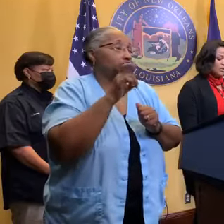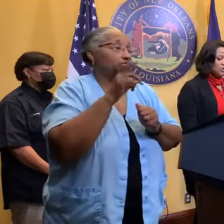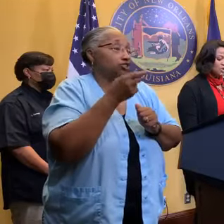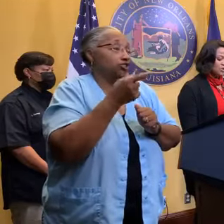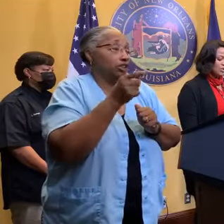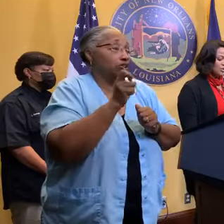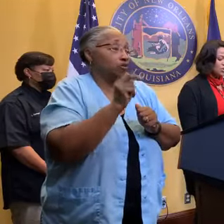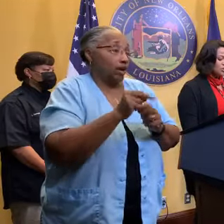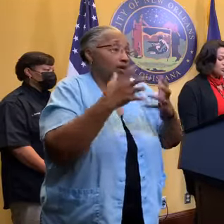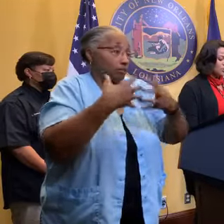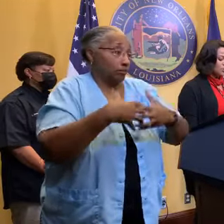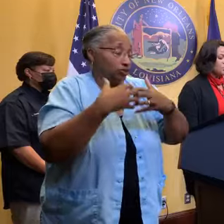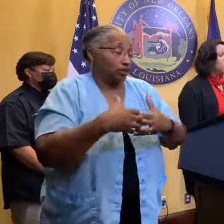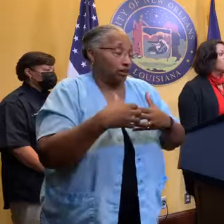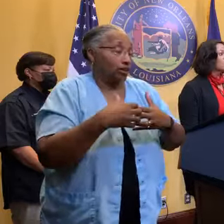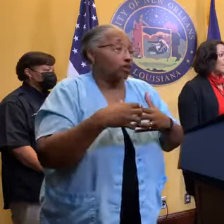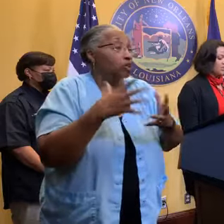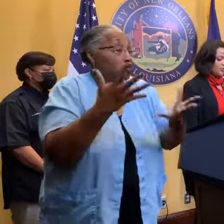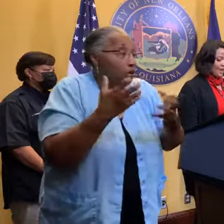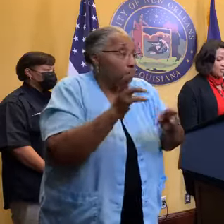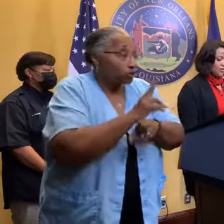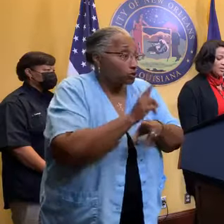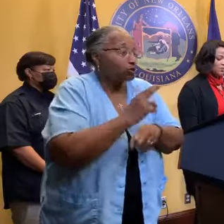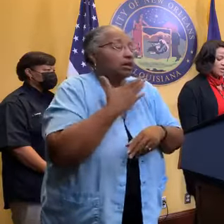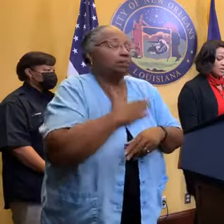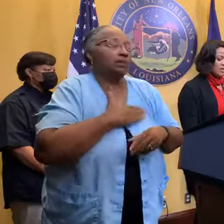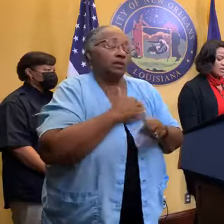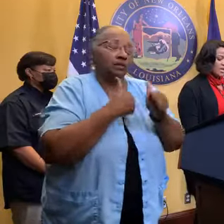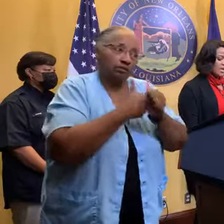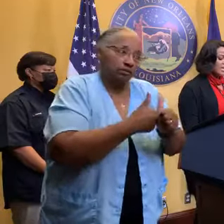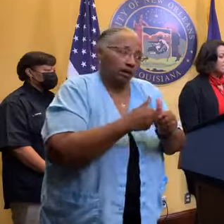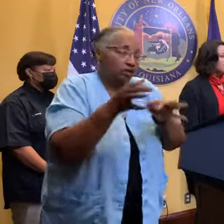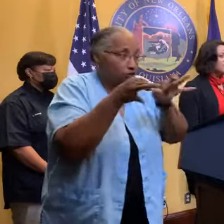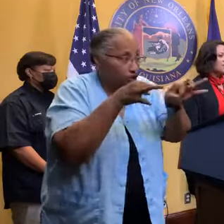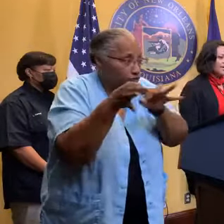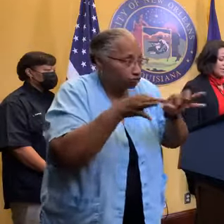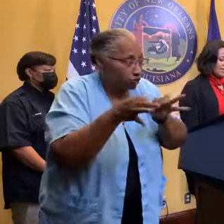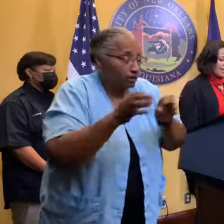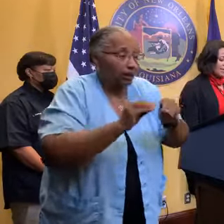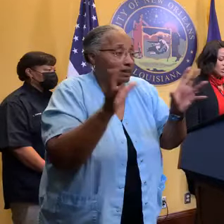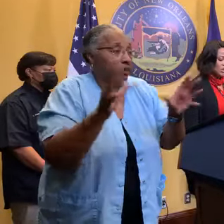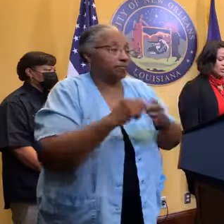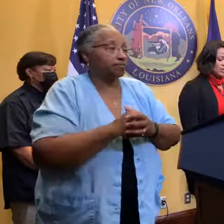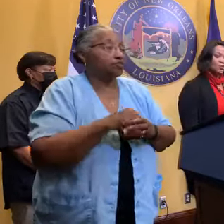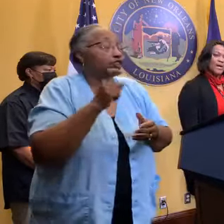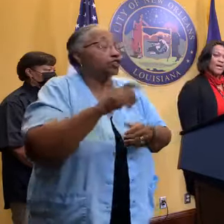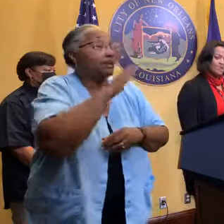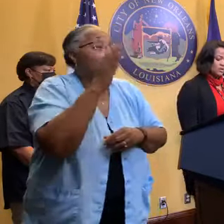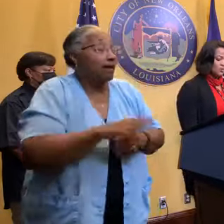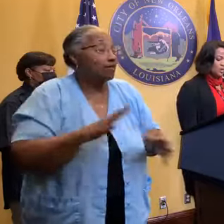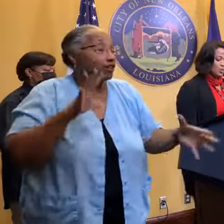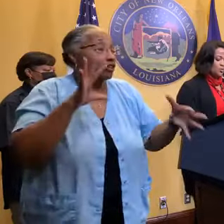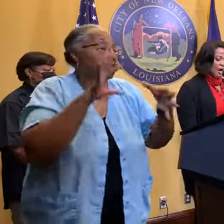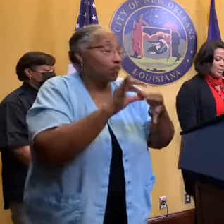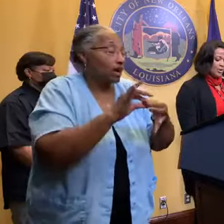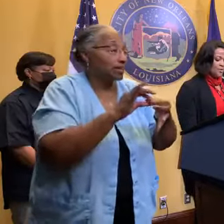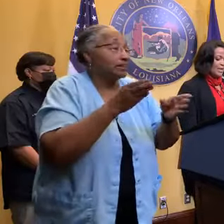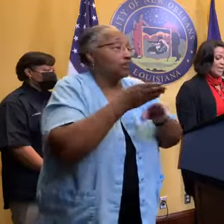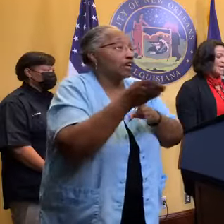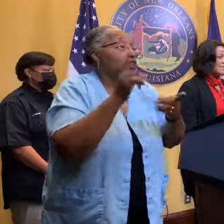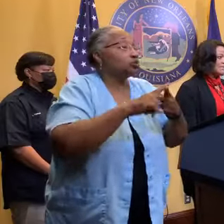portable electric generator should do so in accordance with the manufacturer's instructions. Customers should never connect a generator directly to a building's